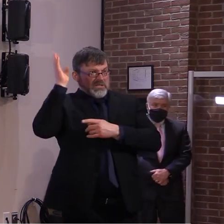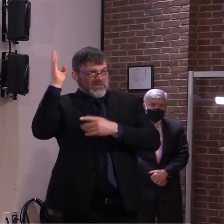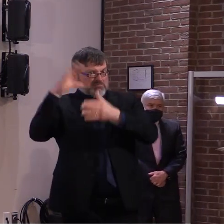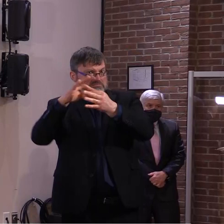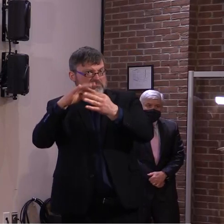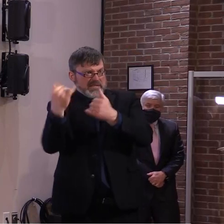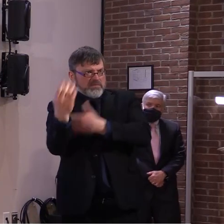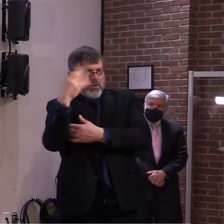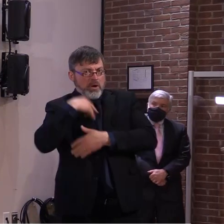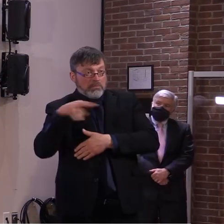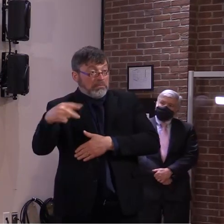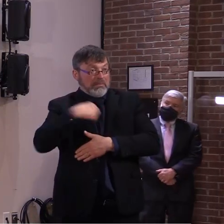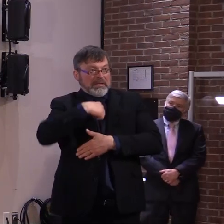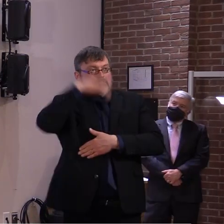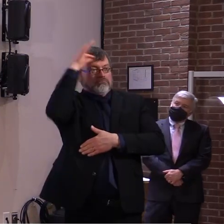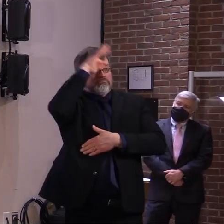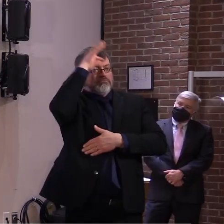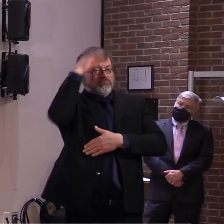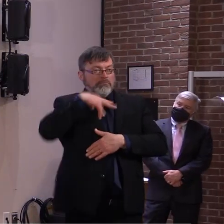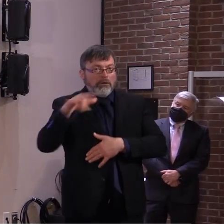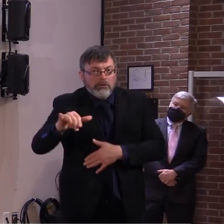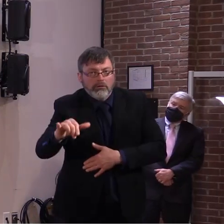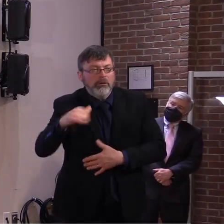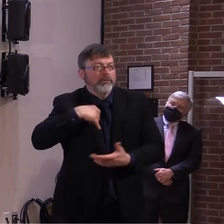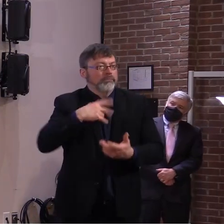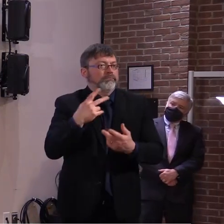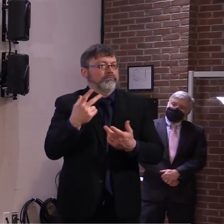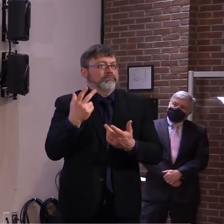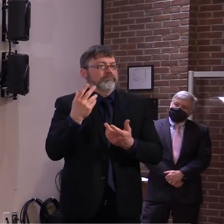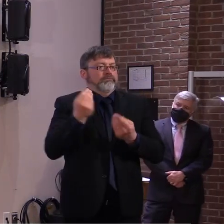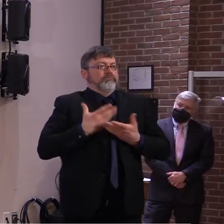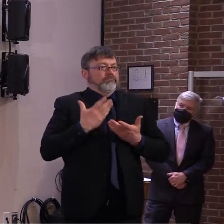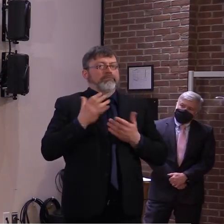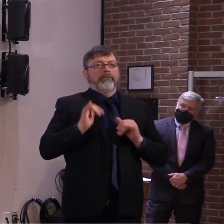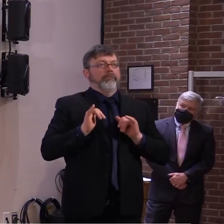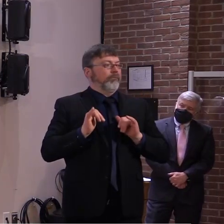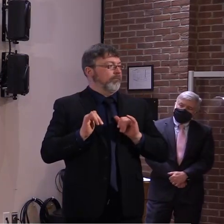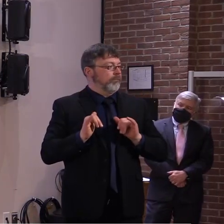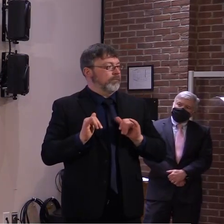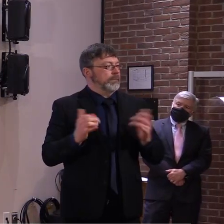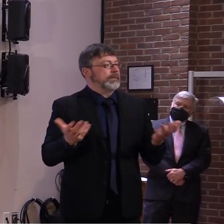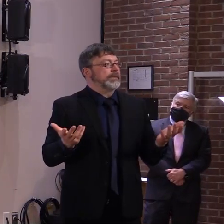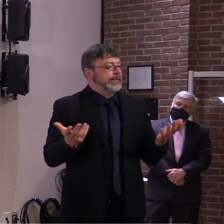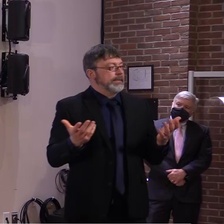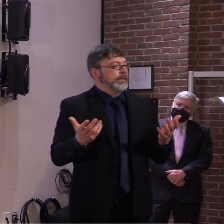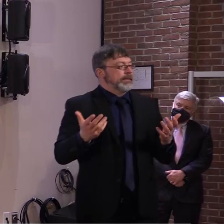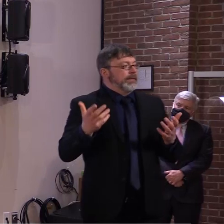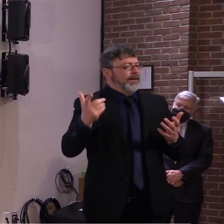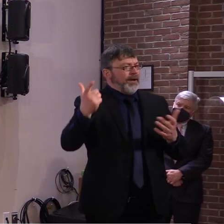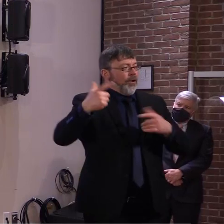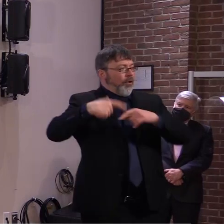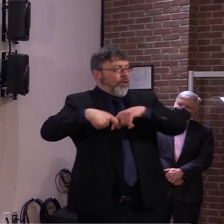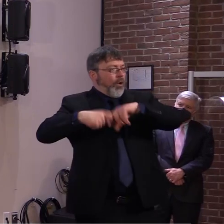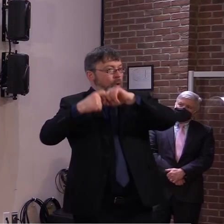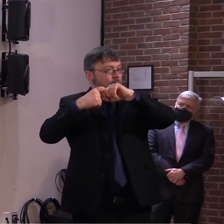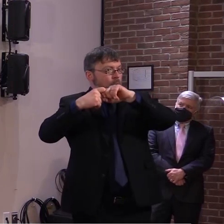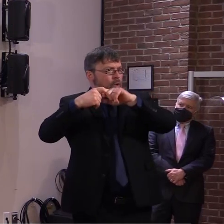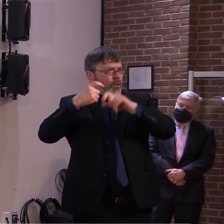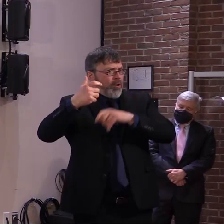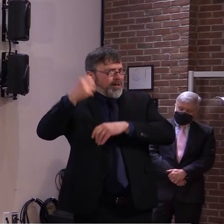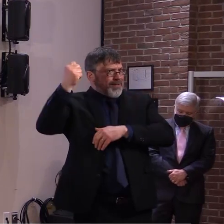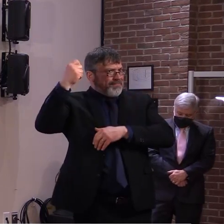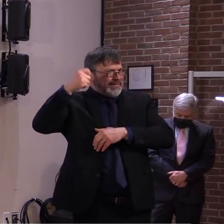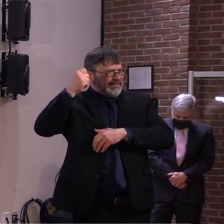specifics. But from my perspective, I'm disappointed, obviously. This is a huge problem for